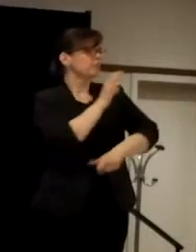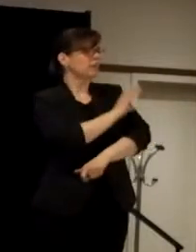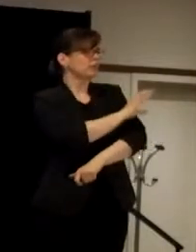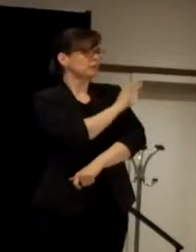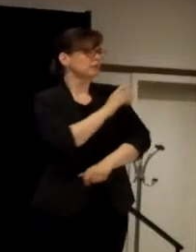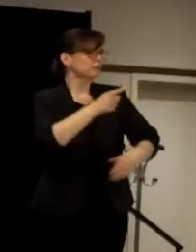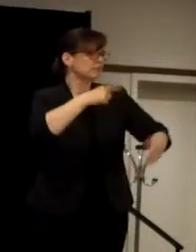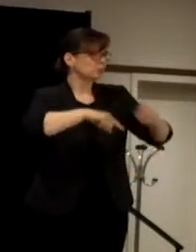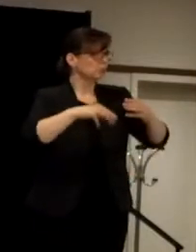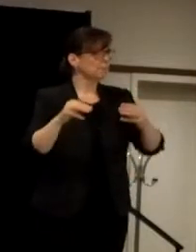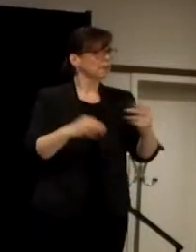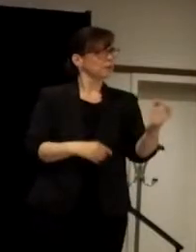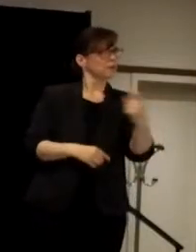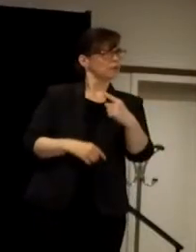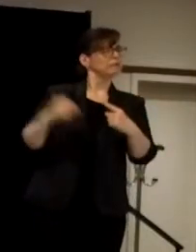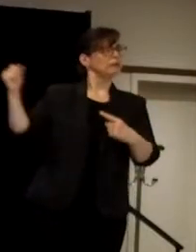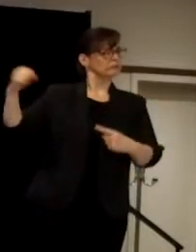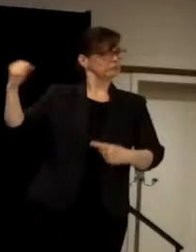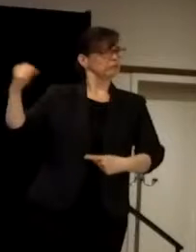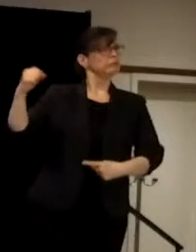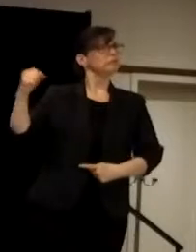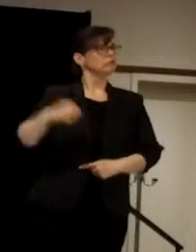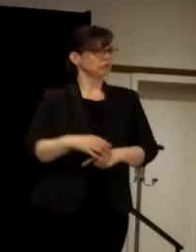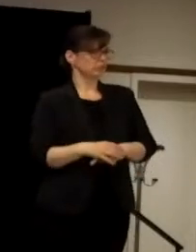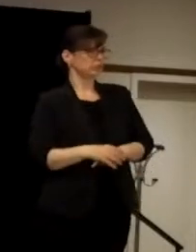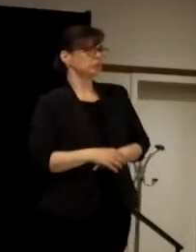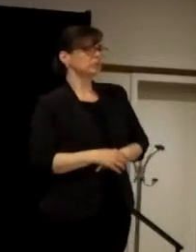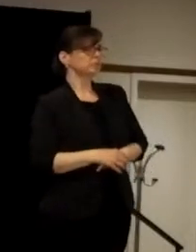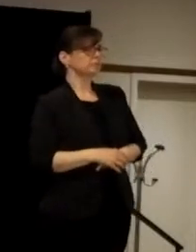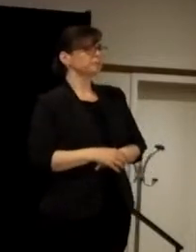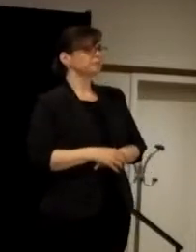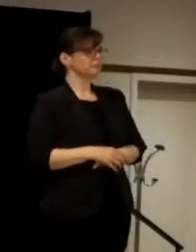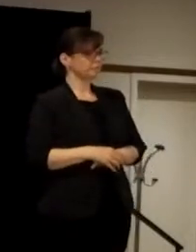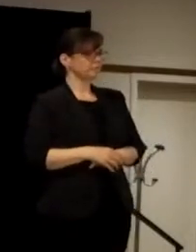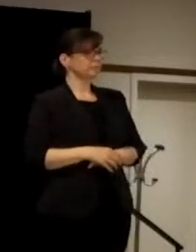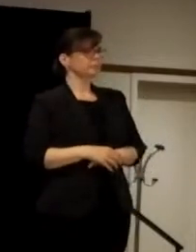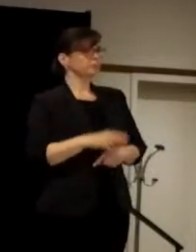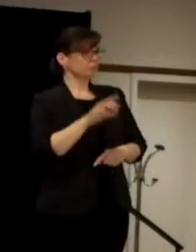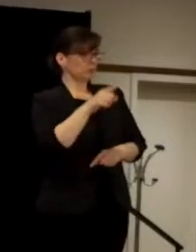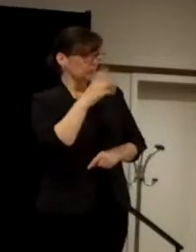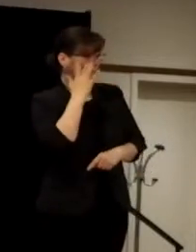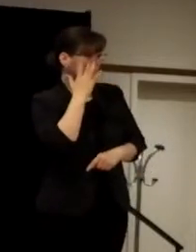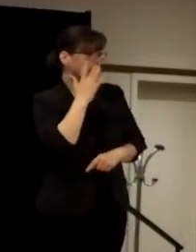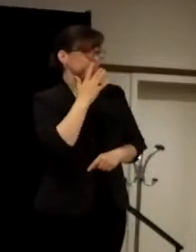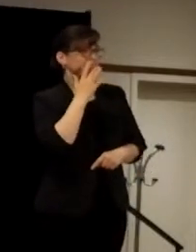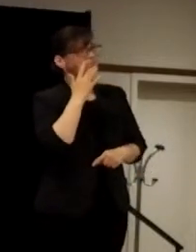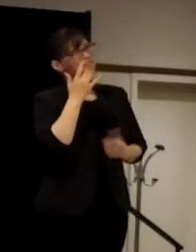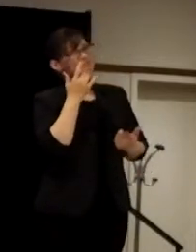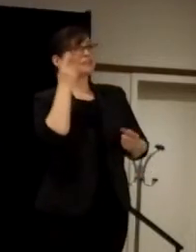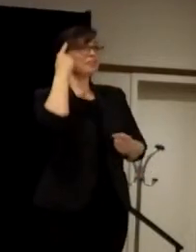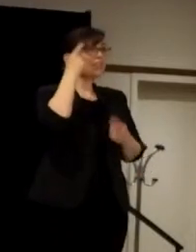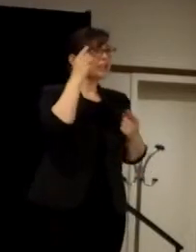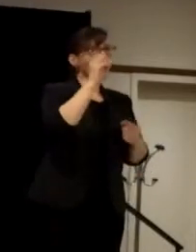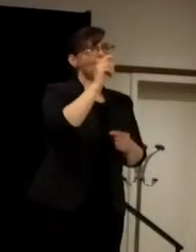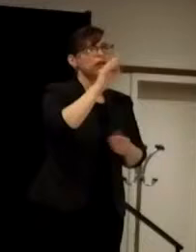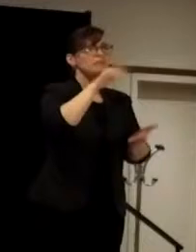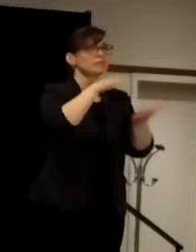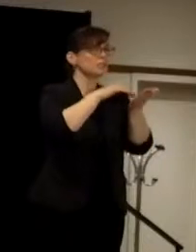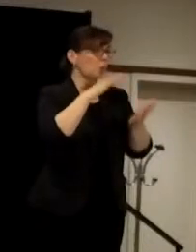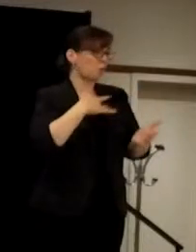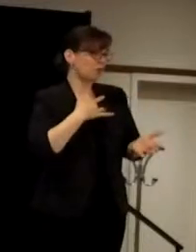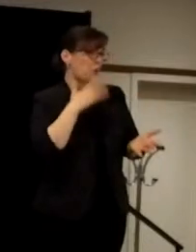do you foresee kind of phasing out the on-center as a mass vaccination site? We'll see. I'm concerned